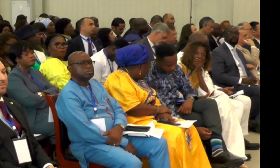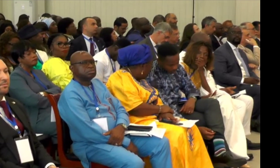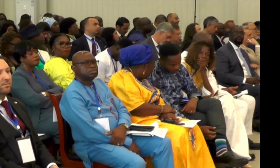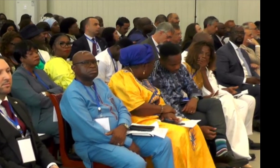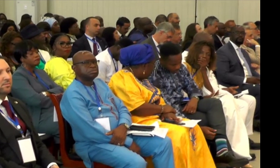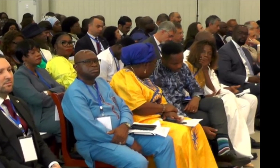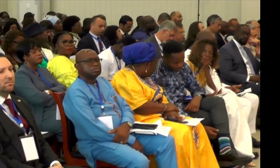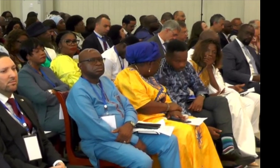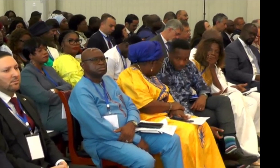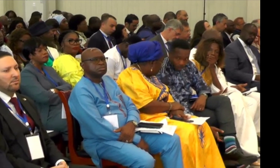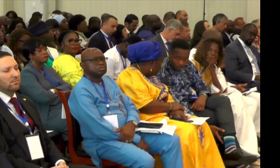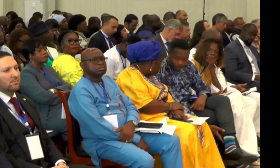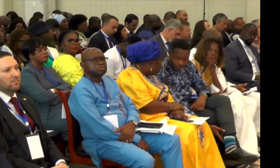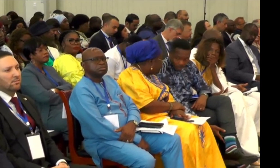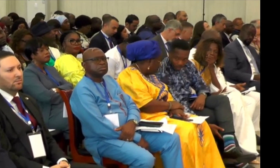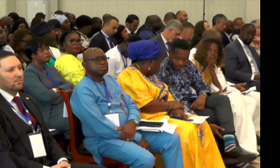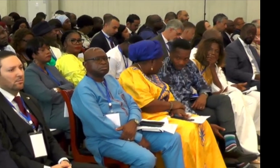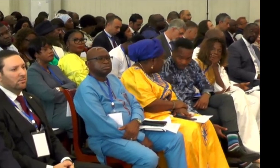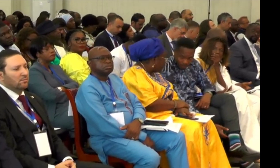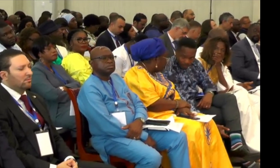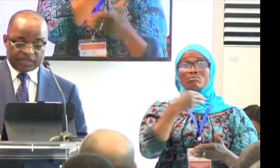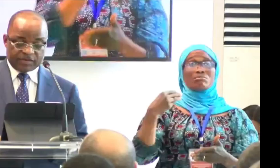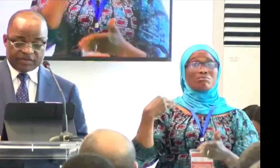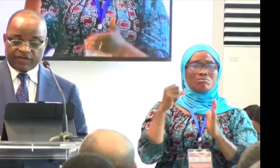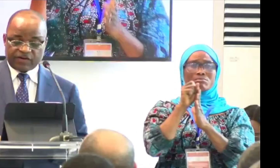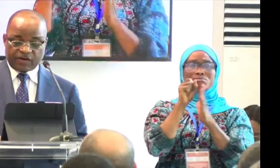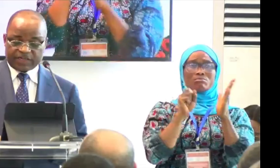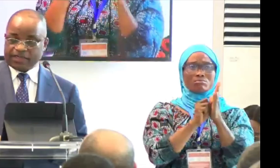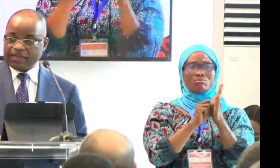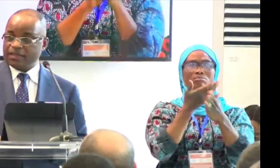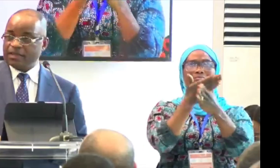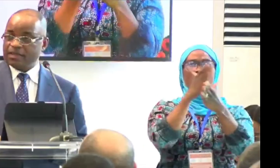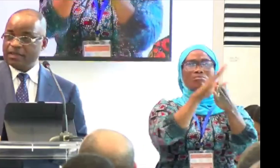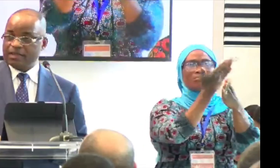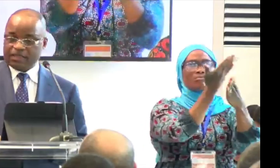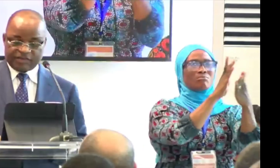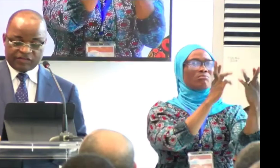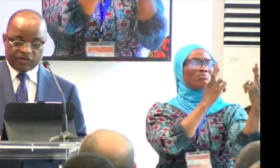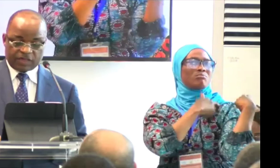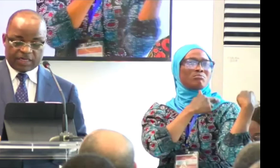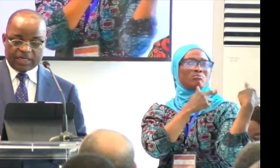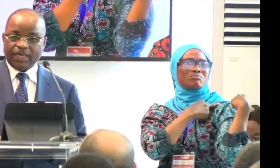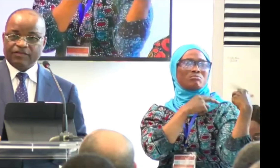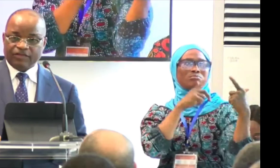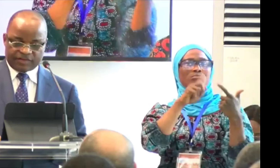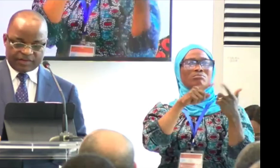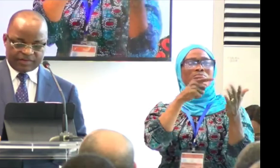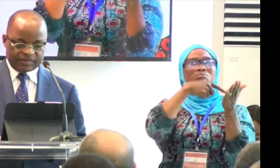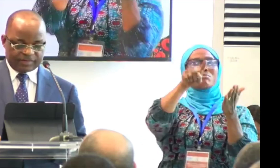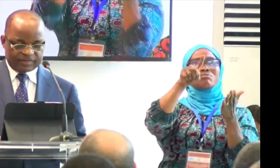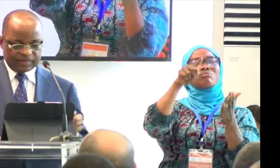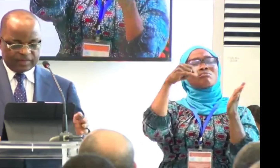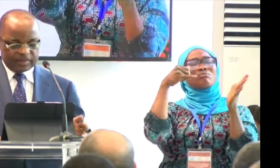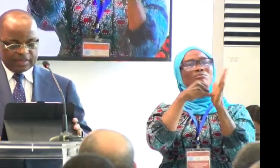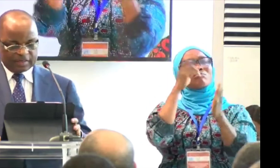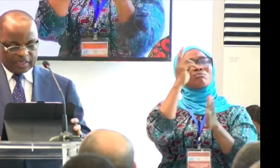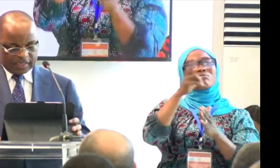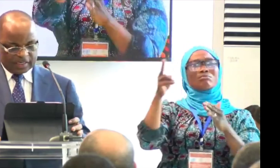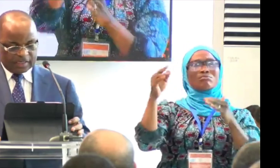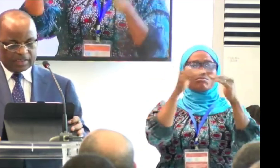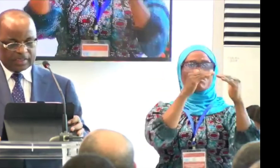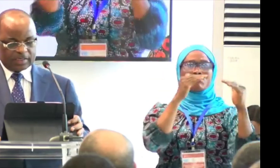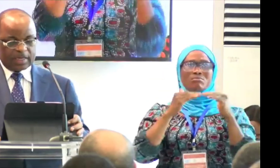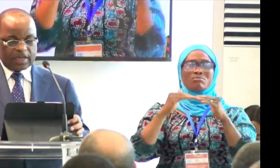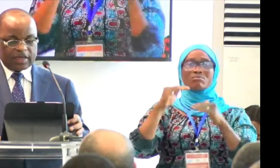Two, that all member states share responsibility for correcting this historical injustice.